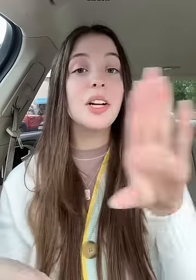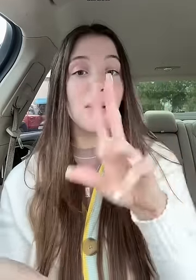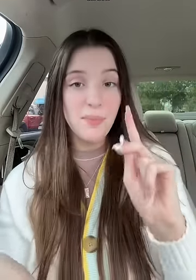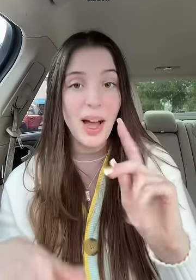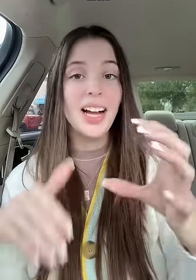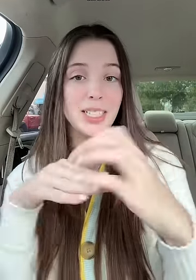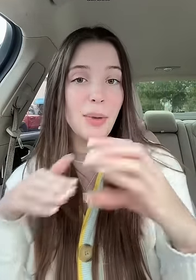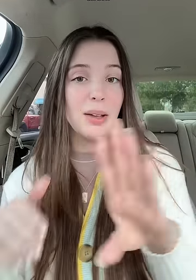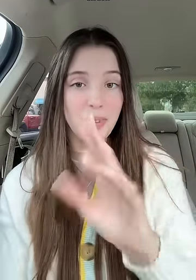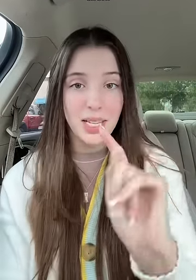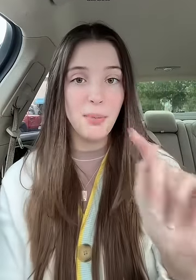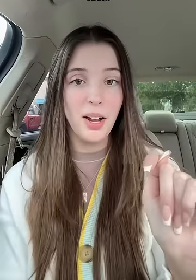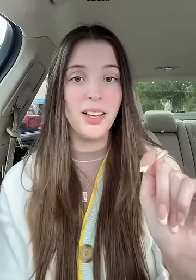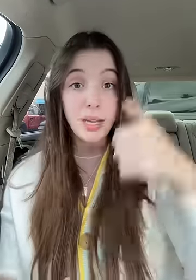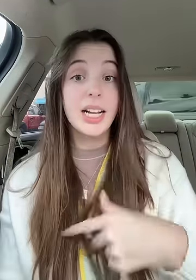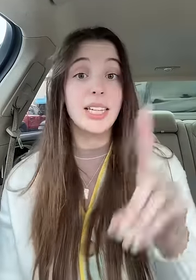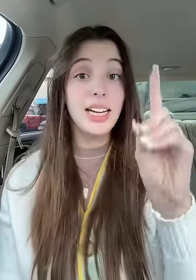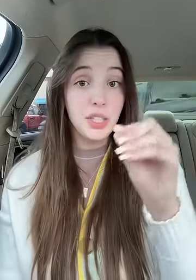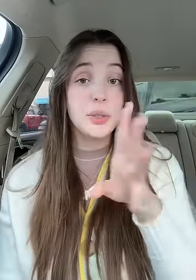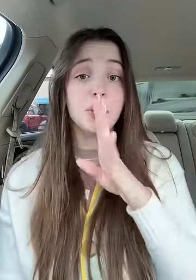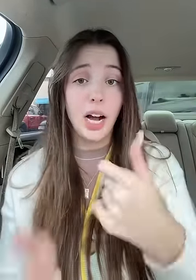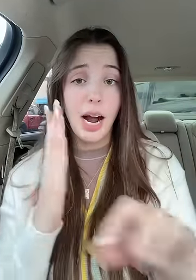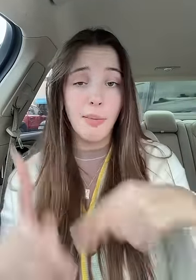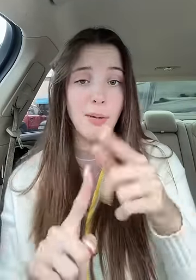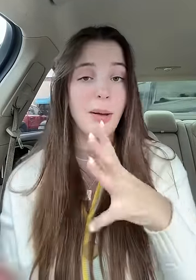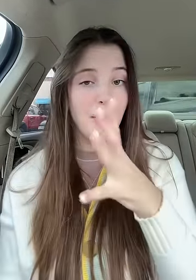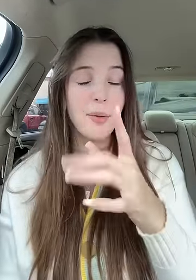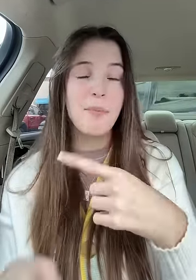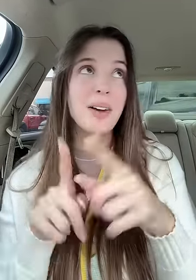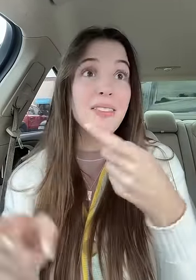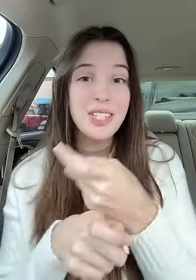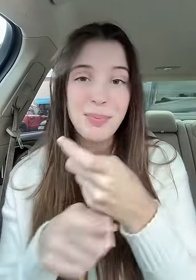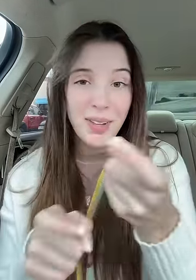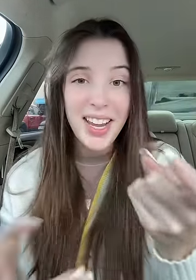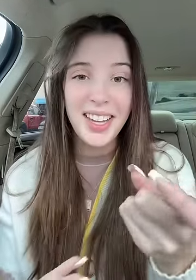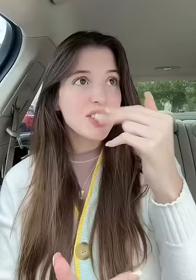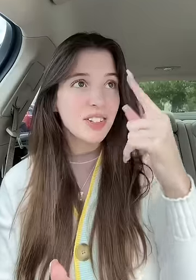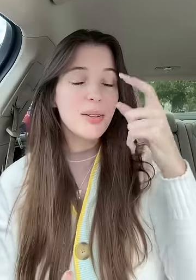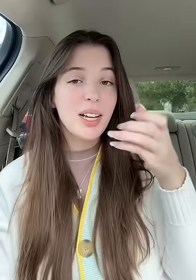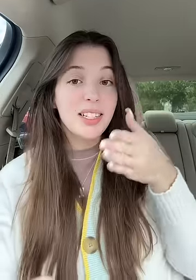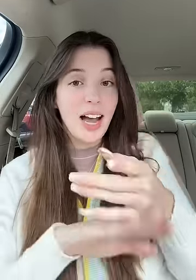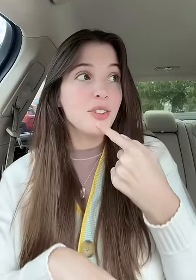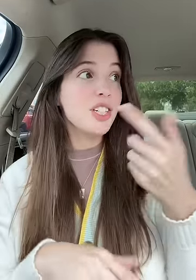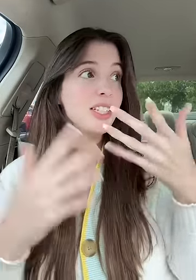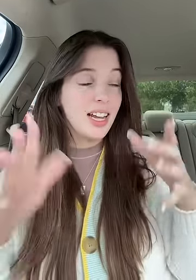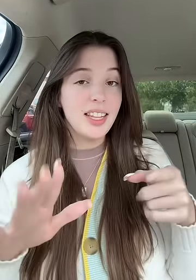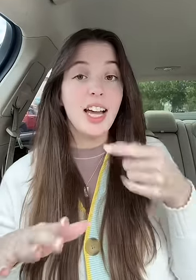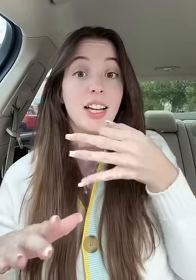come back to bite me in the butt, because I do talk crap about my mom, but I'm just playing. It's funny because after she said that, as soon